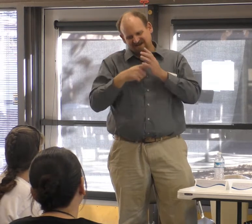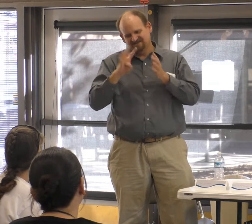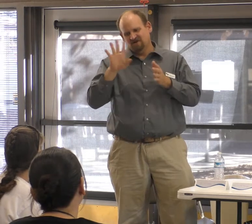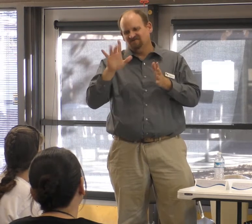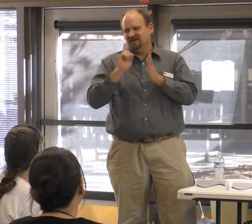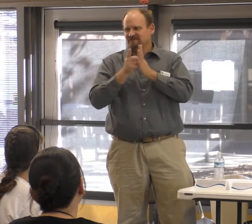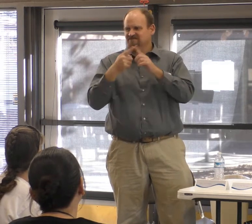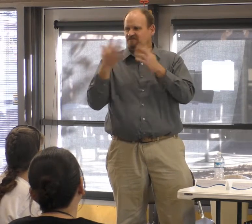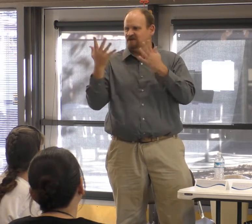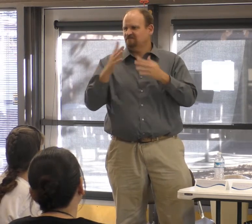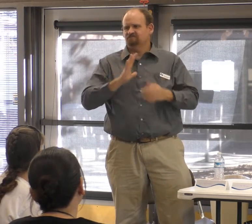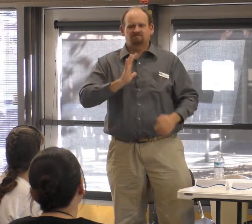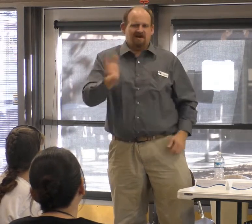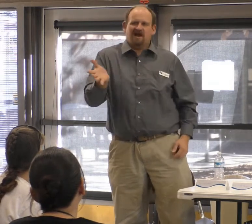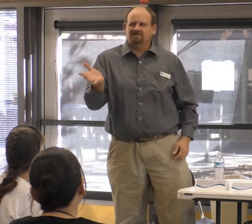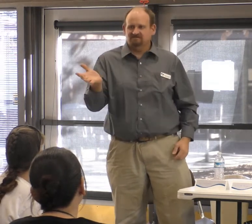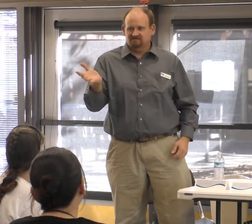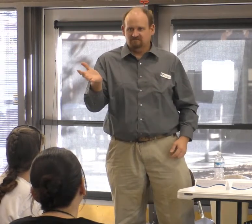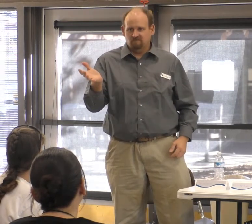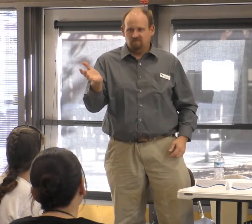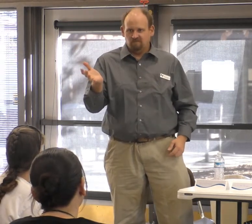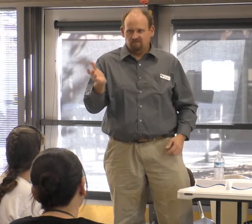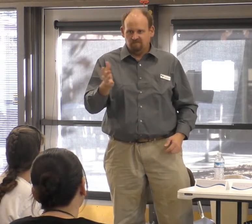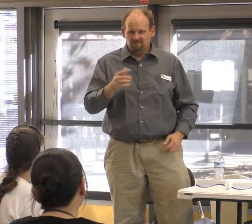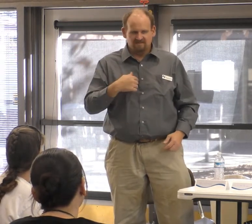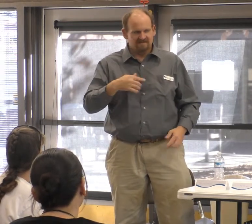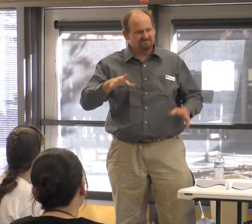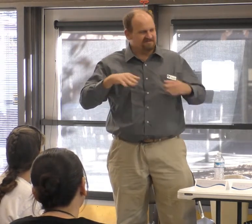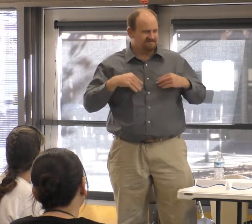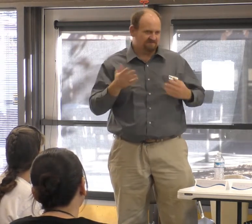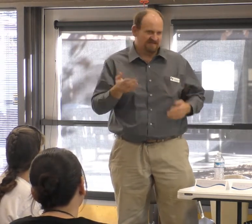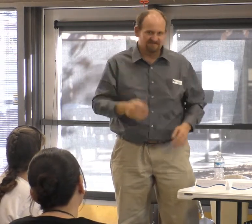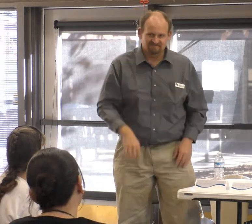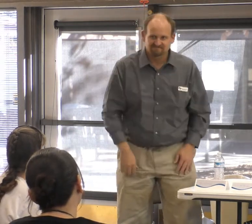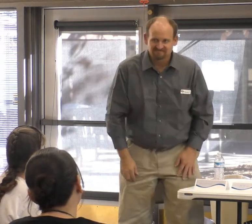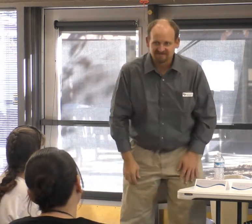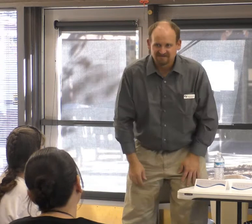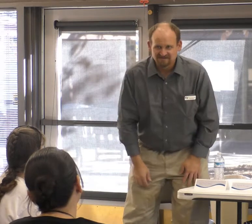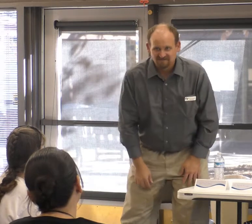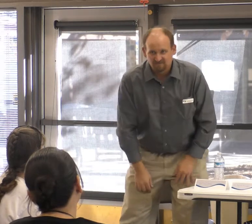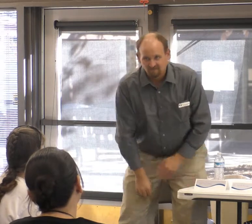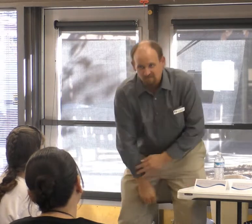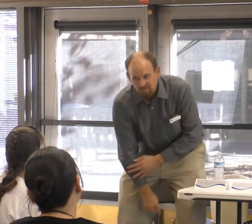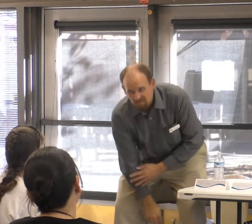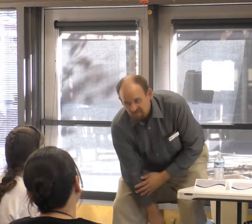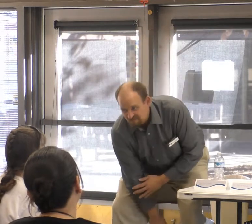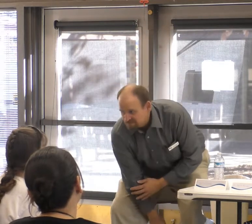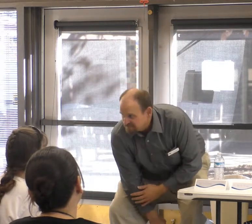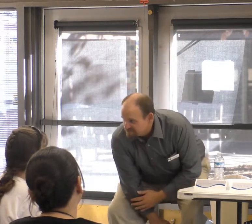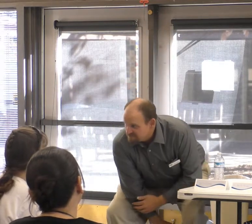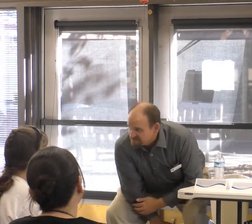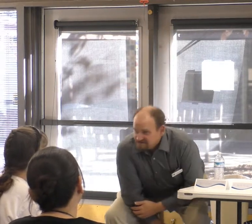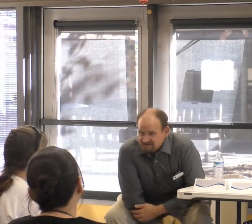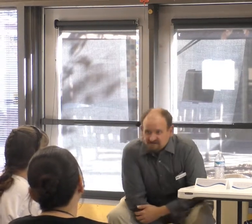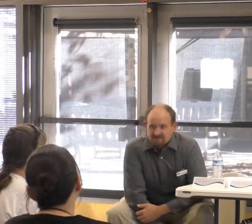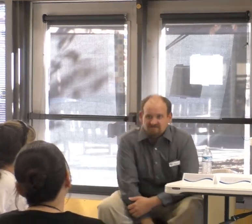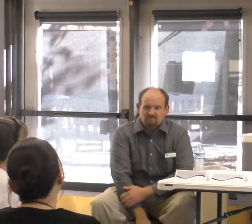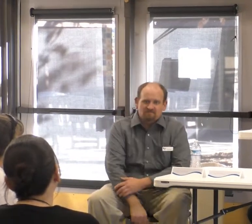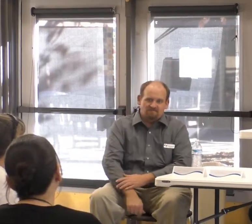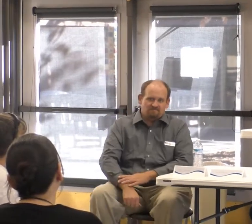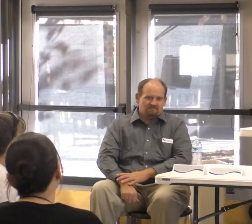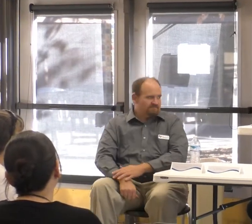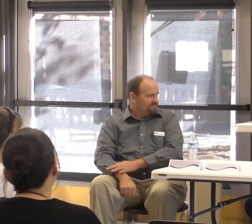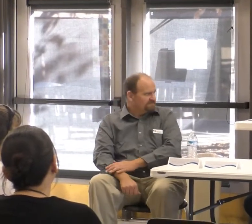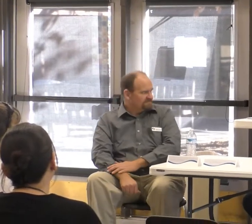don't care. If it takes 45 more minutes, still, our communication may be just fine. And so I was more than willing to accept